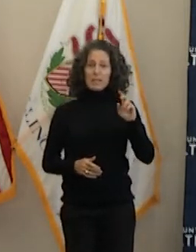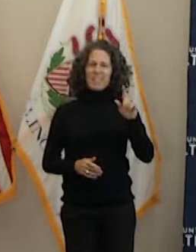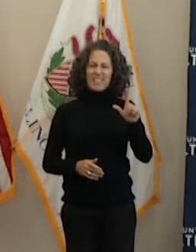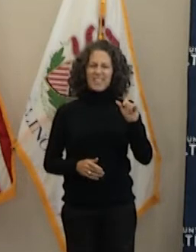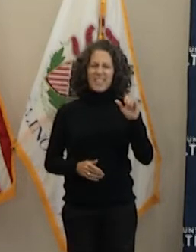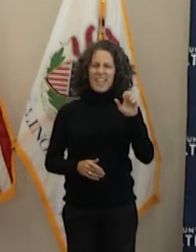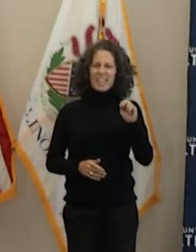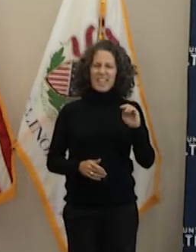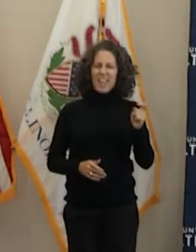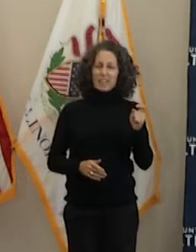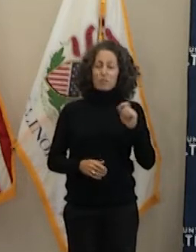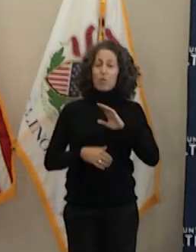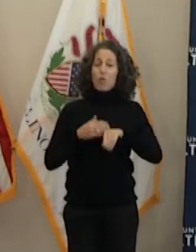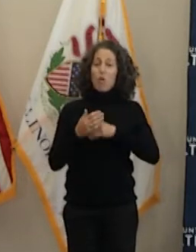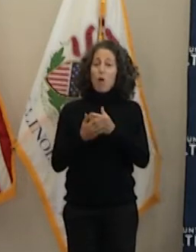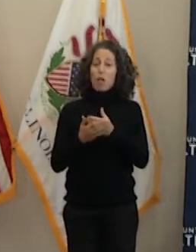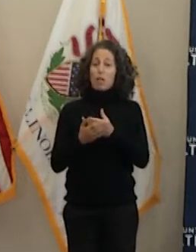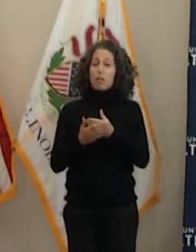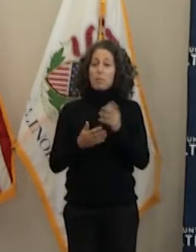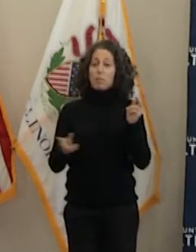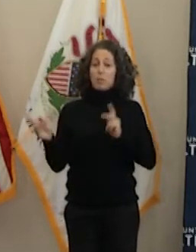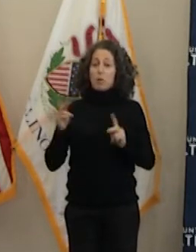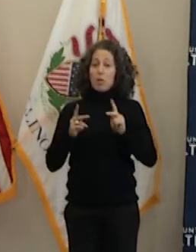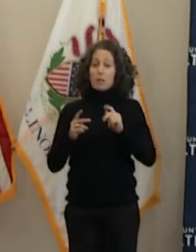16 years of age or older.